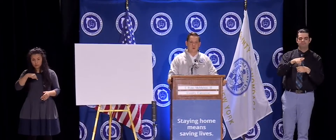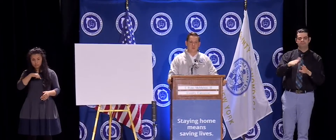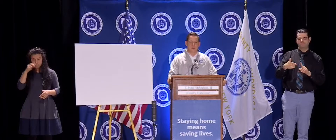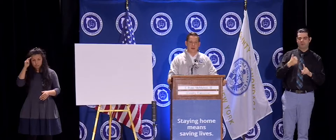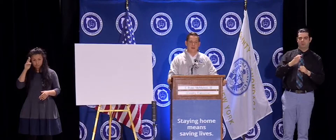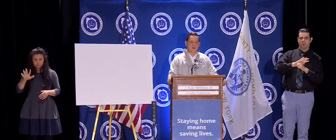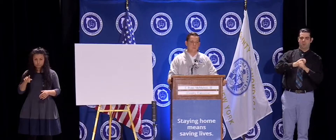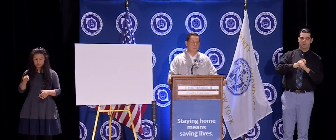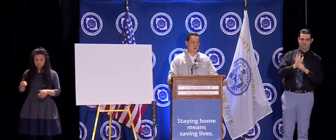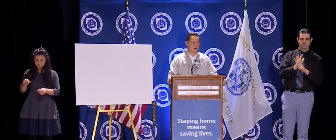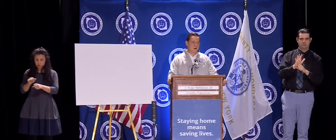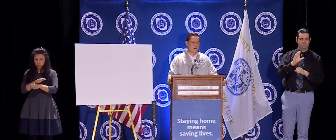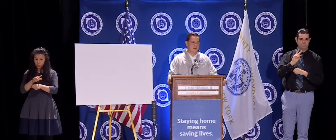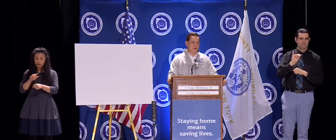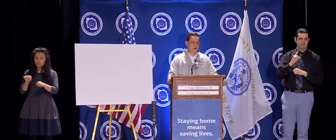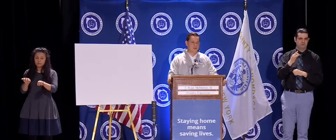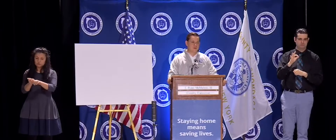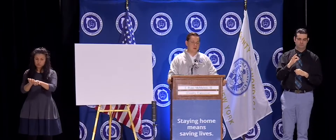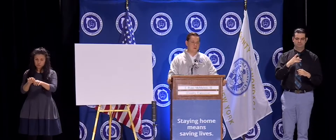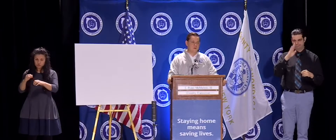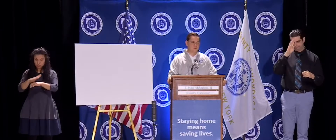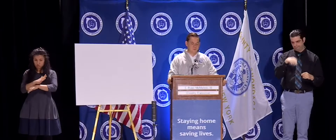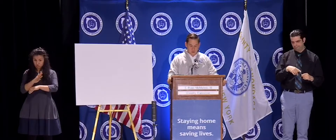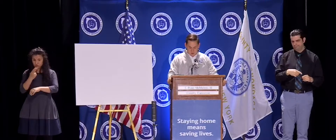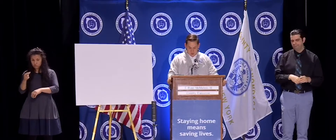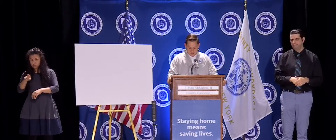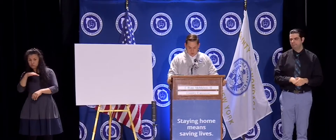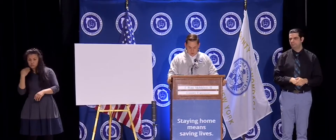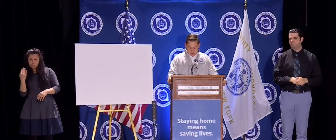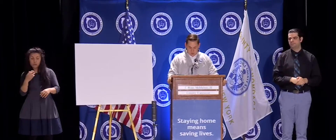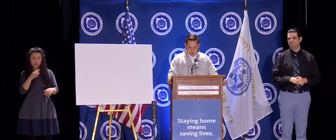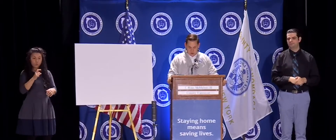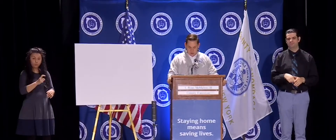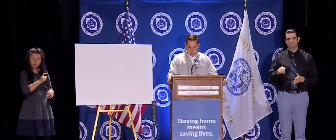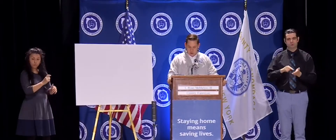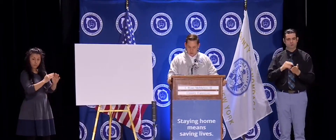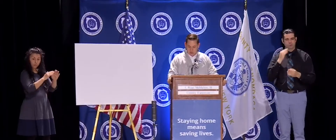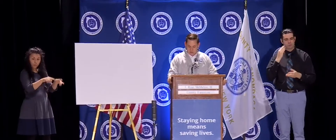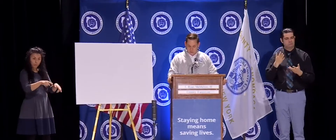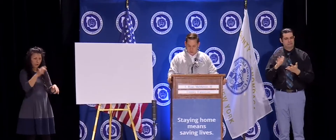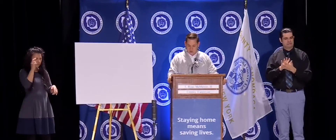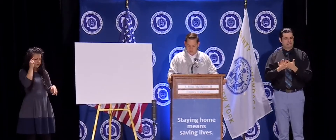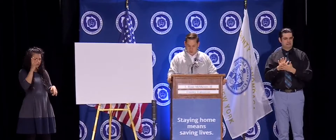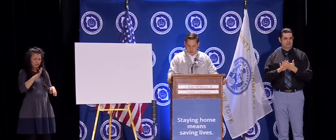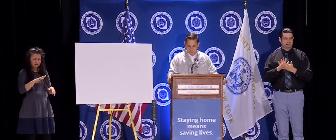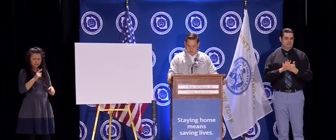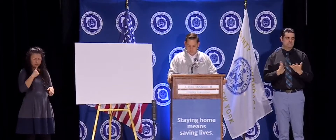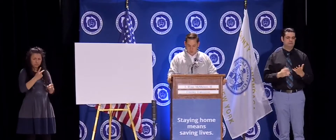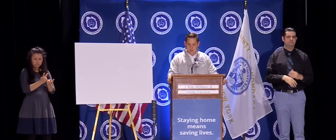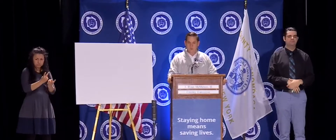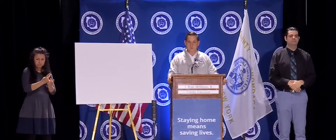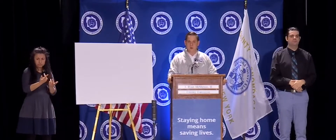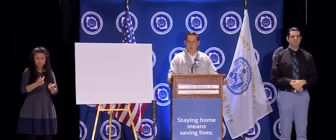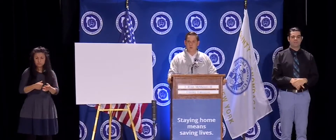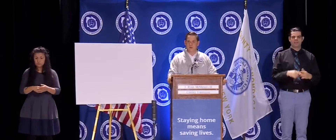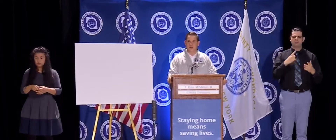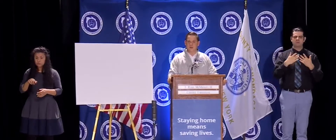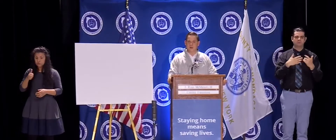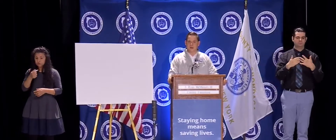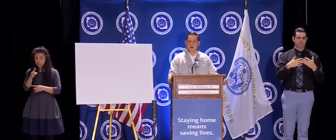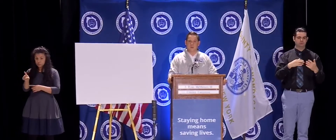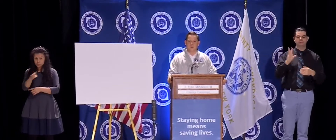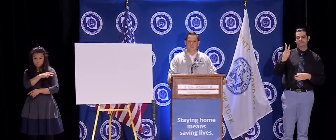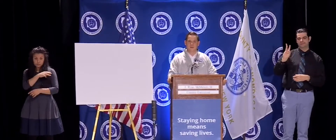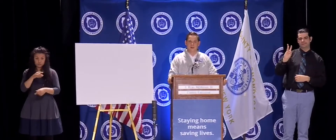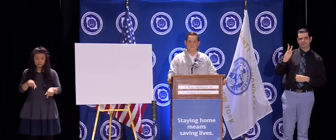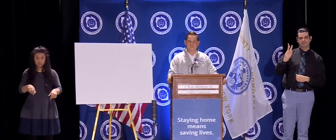driving force behind that loss of life. So regardless, we have 6 folks that were with us